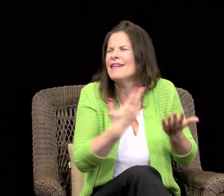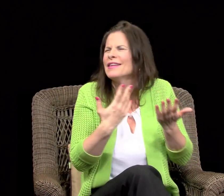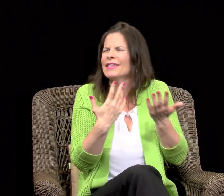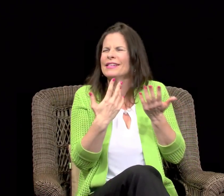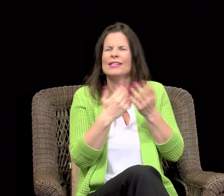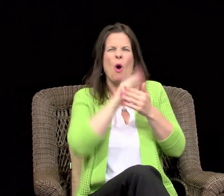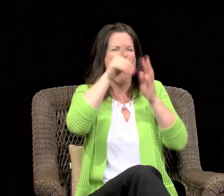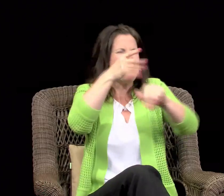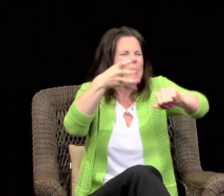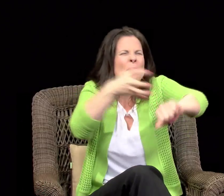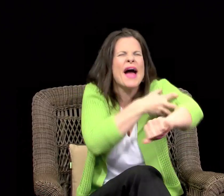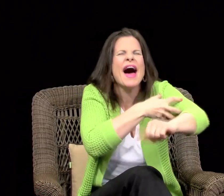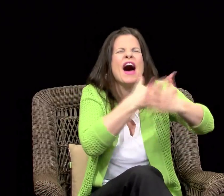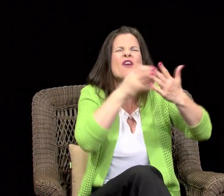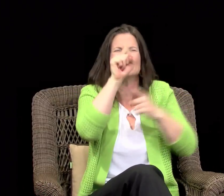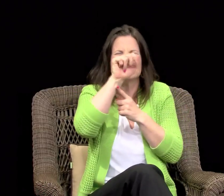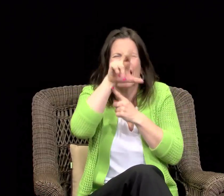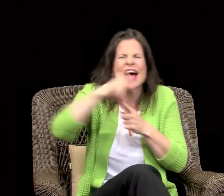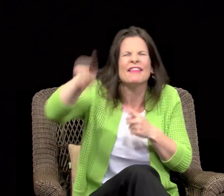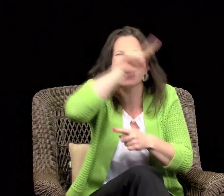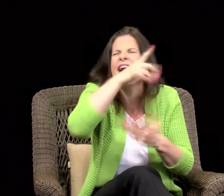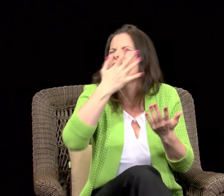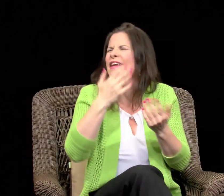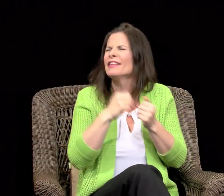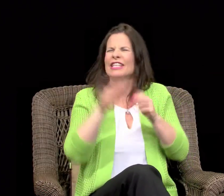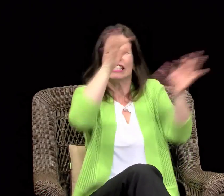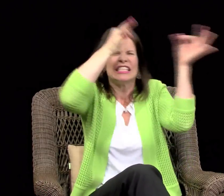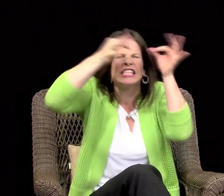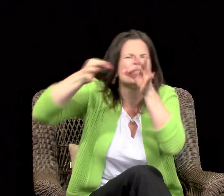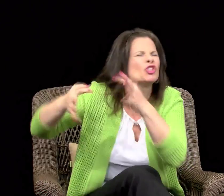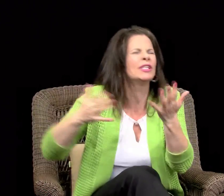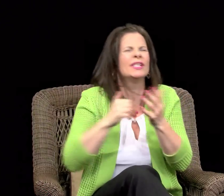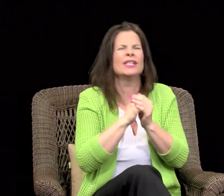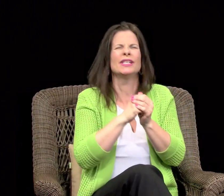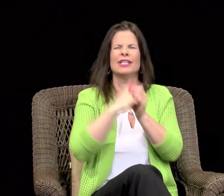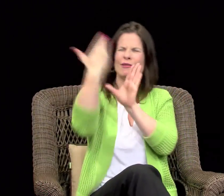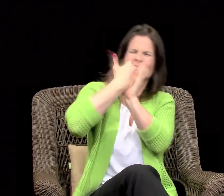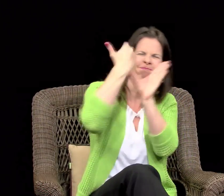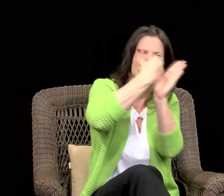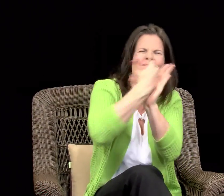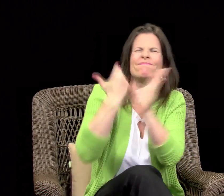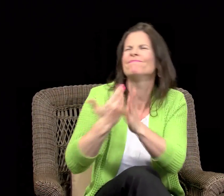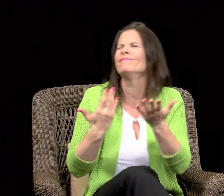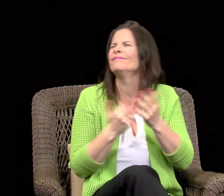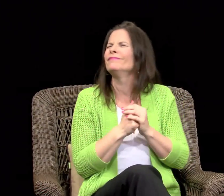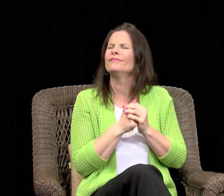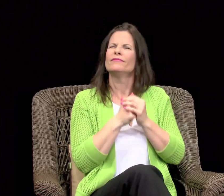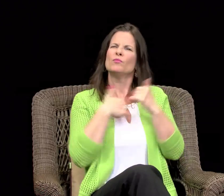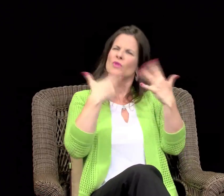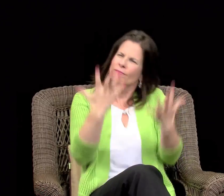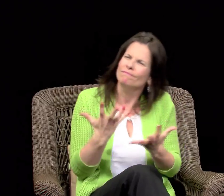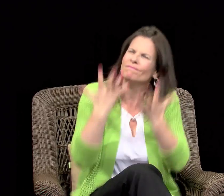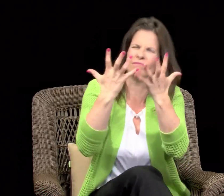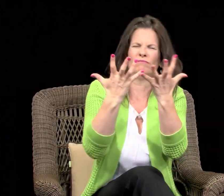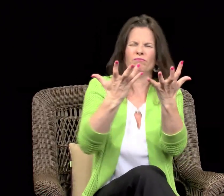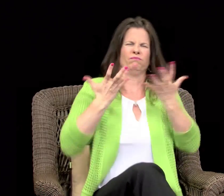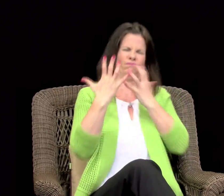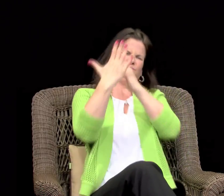but really they don't know what's best for us. They feel that we're powerless by making their decisions, and it's very intrusive.